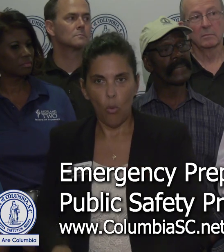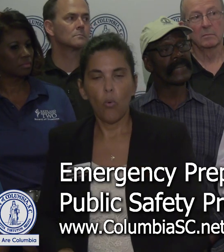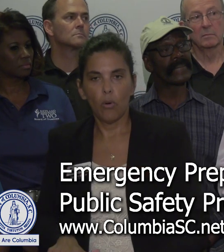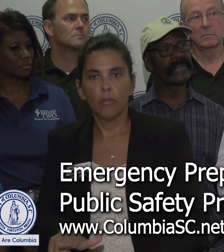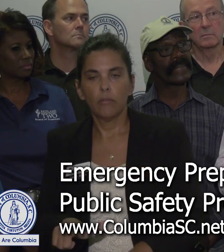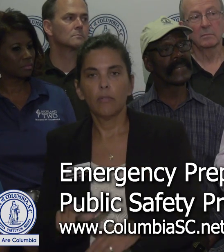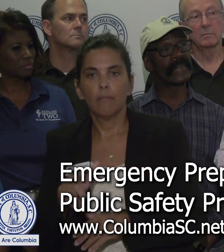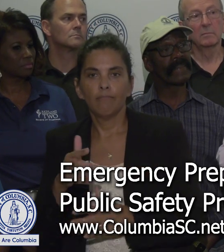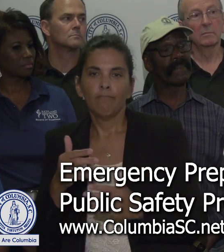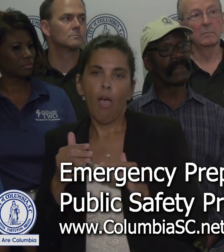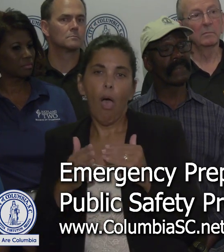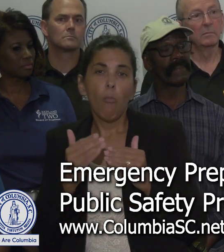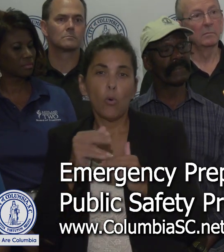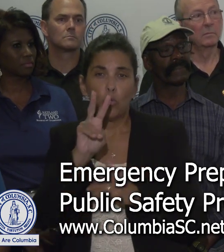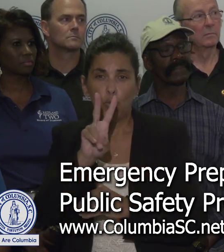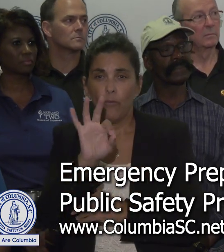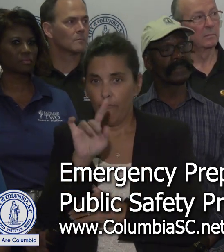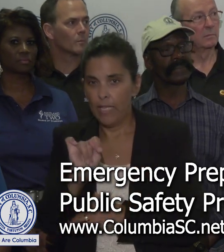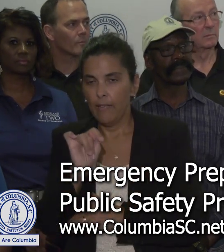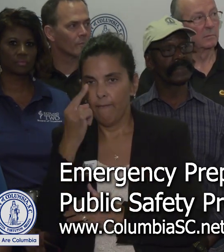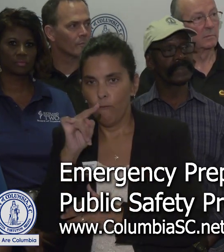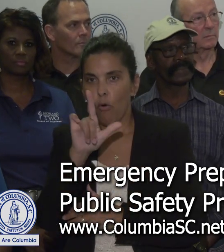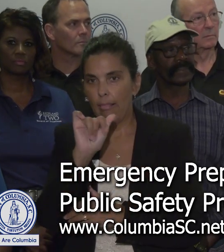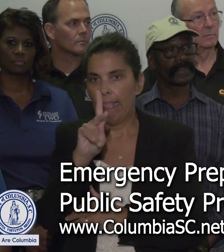result of that.